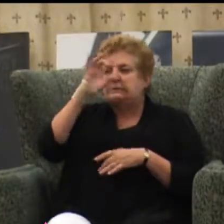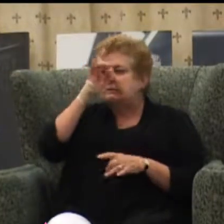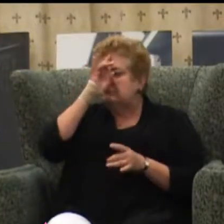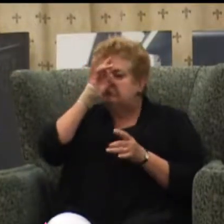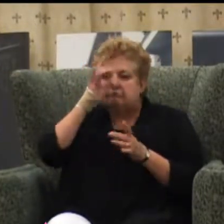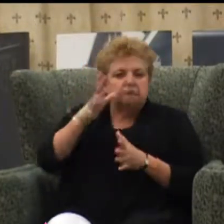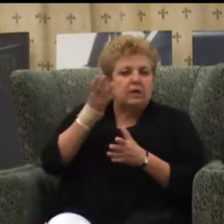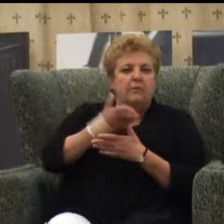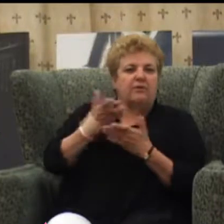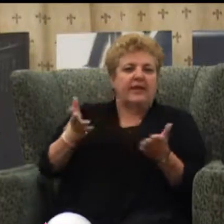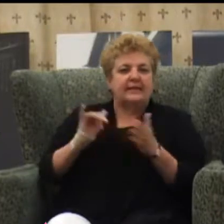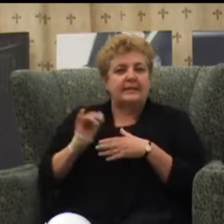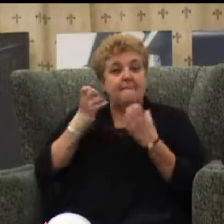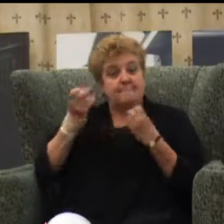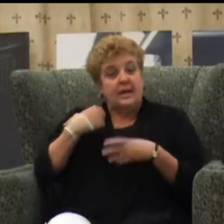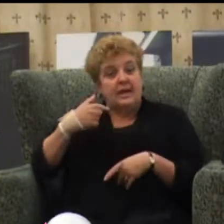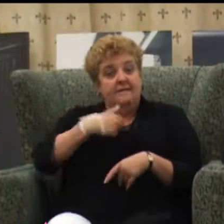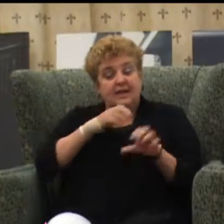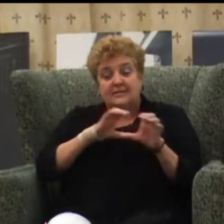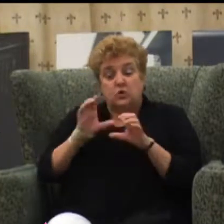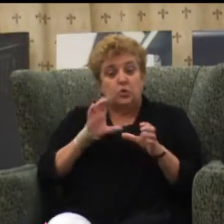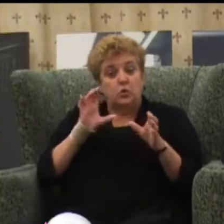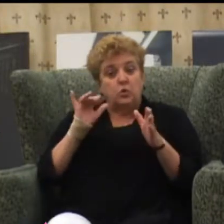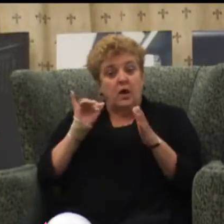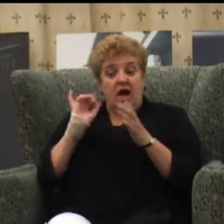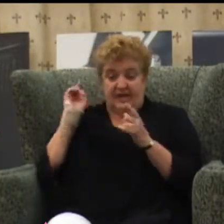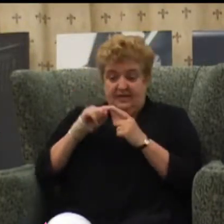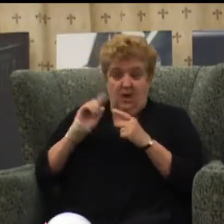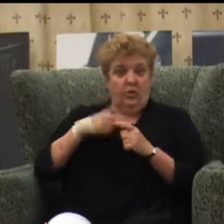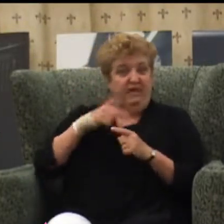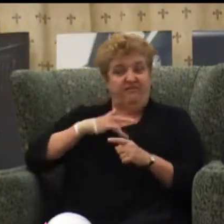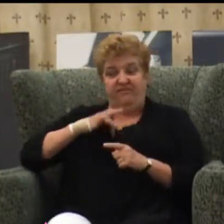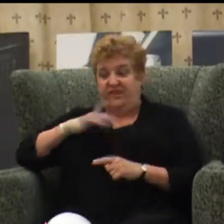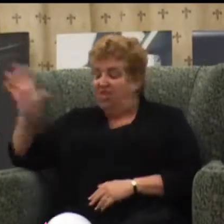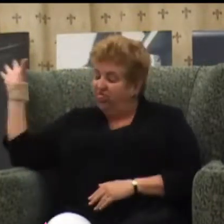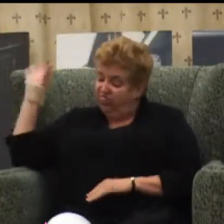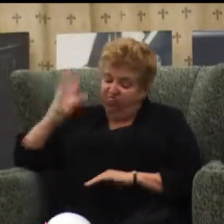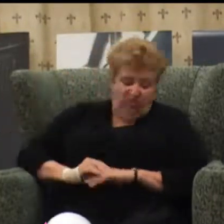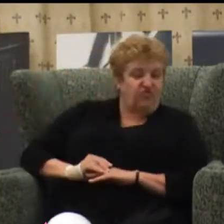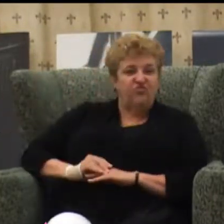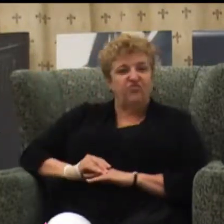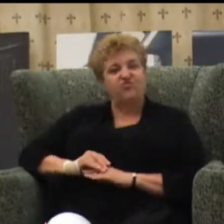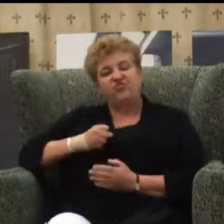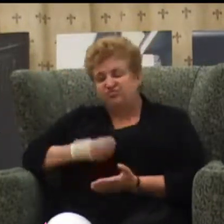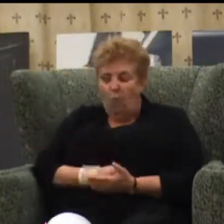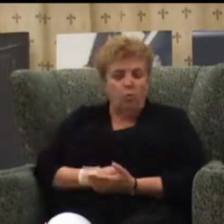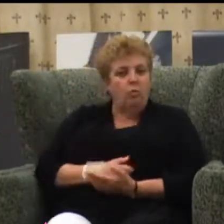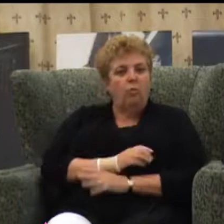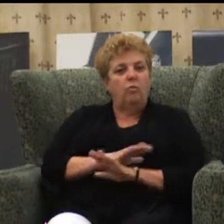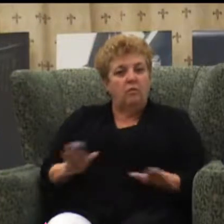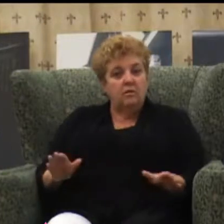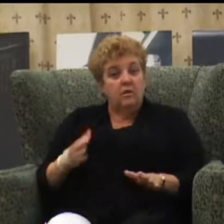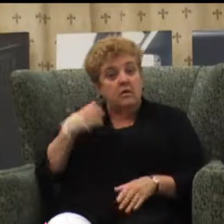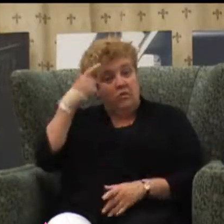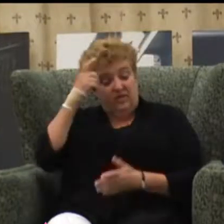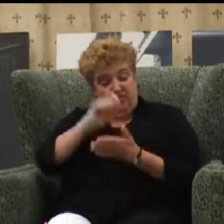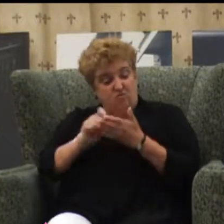that journey to pitiful and incomprehensible demoralization. You think writing about it was going to help me see the truth? I had to